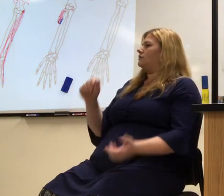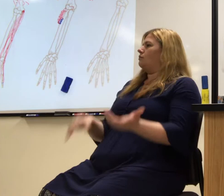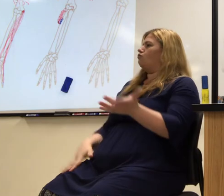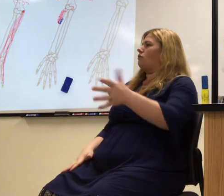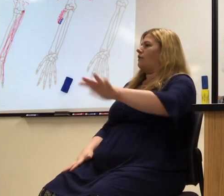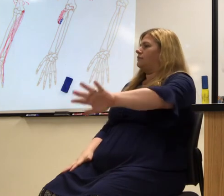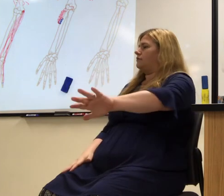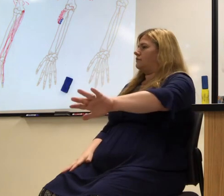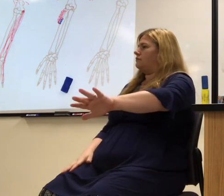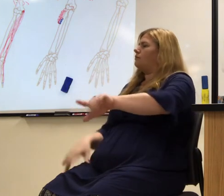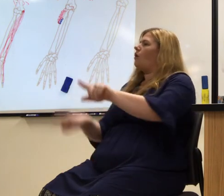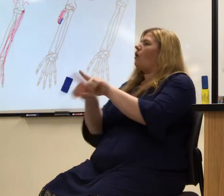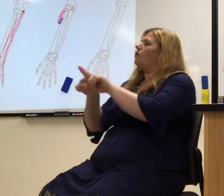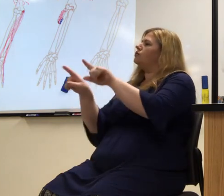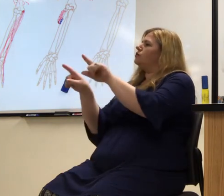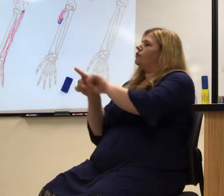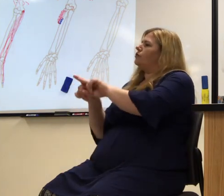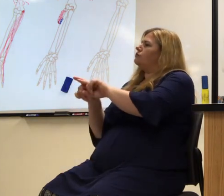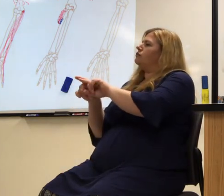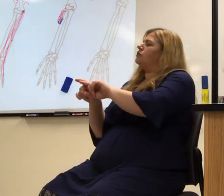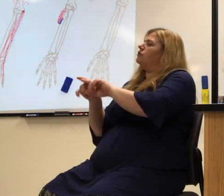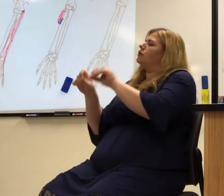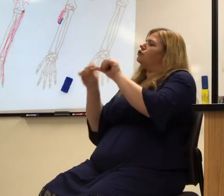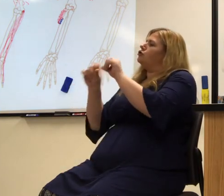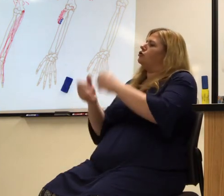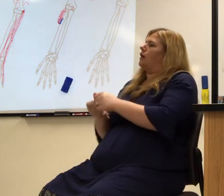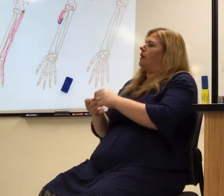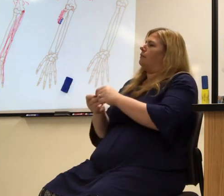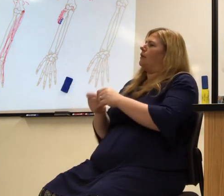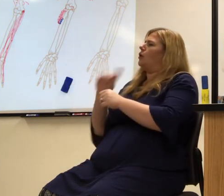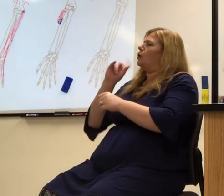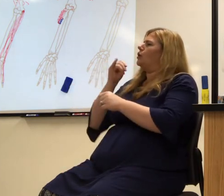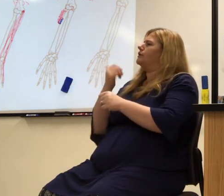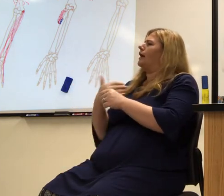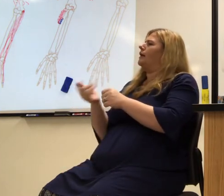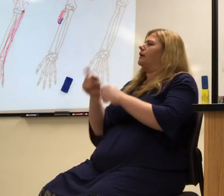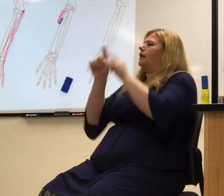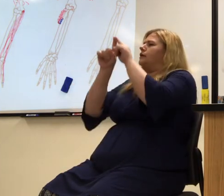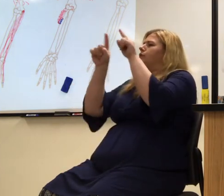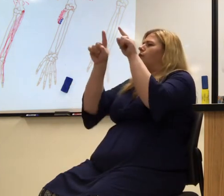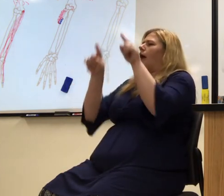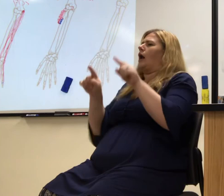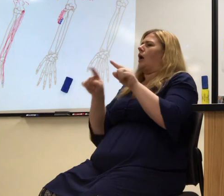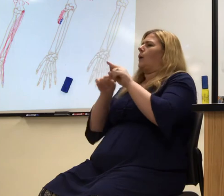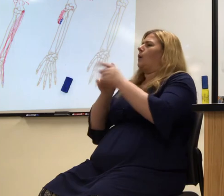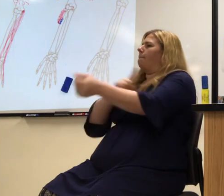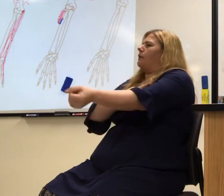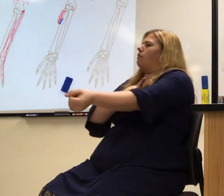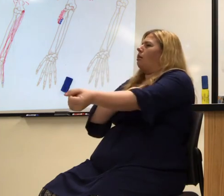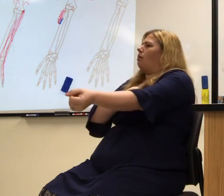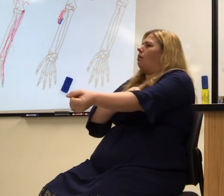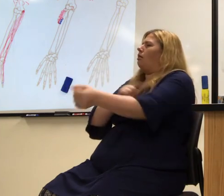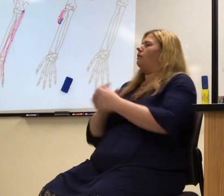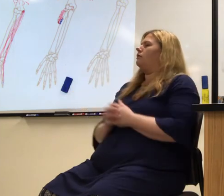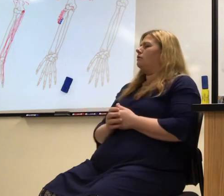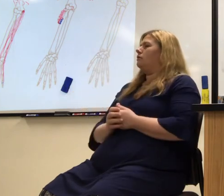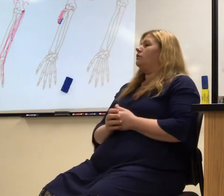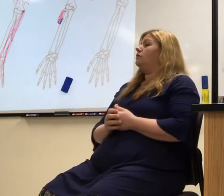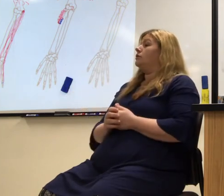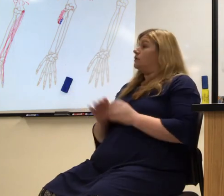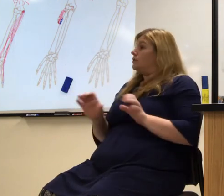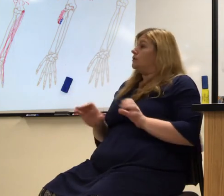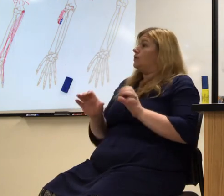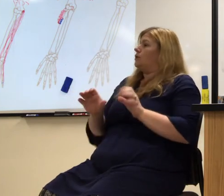sides. It's basically a square-ish looking muscle. So it pronates,